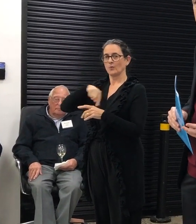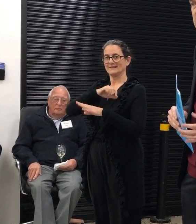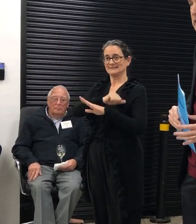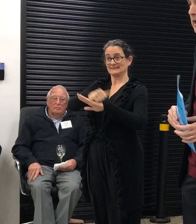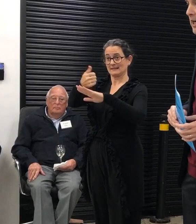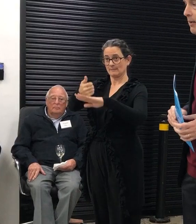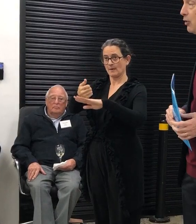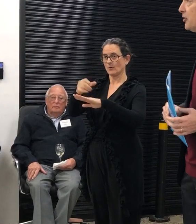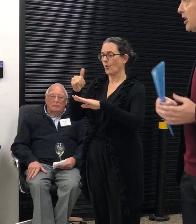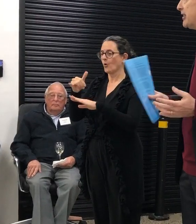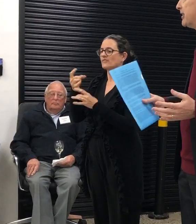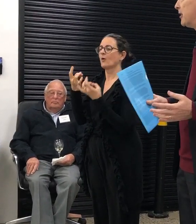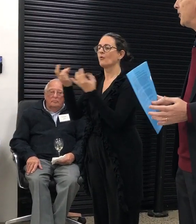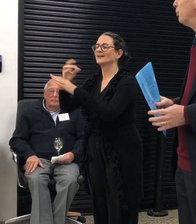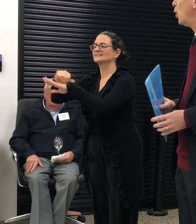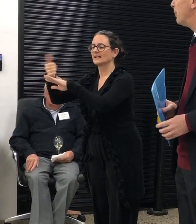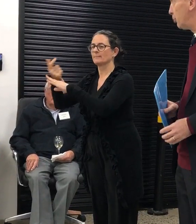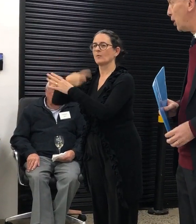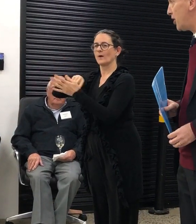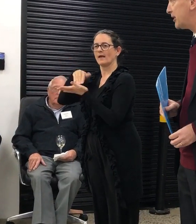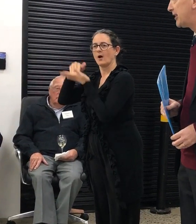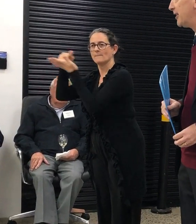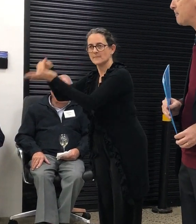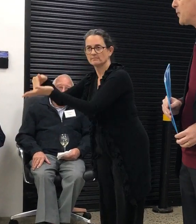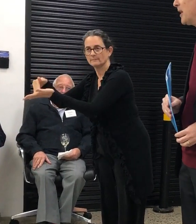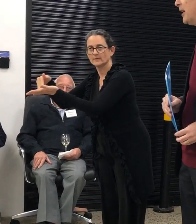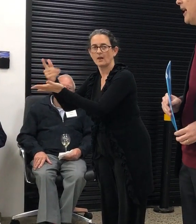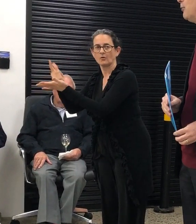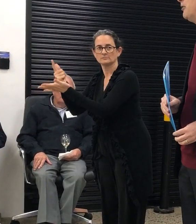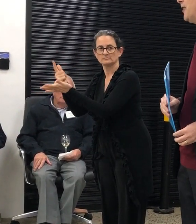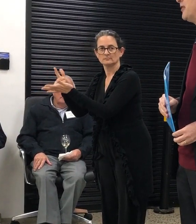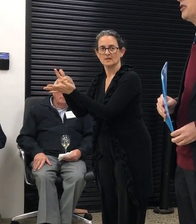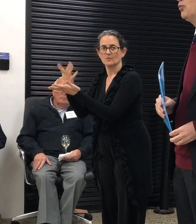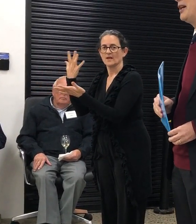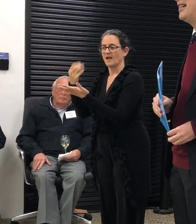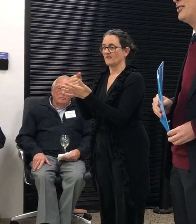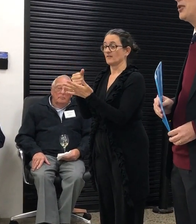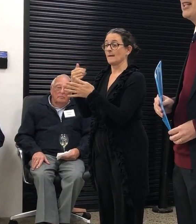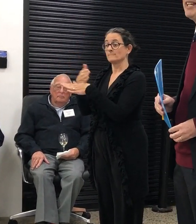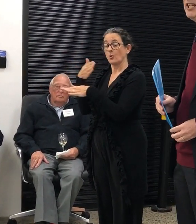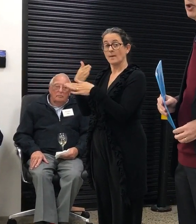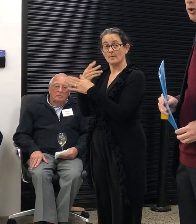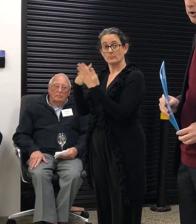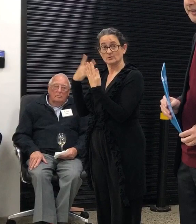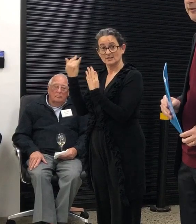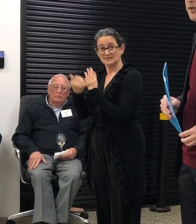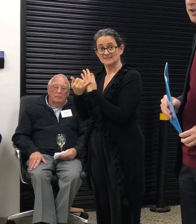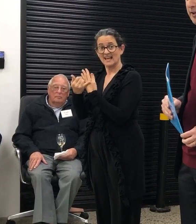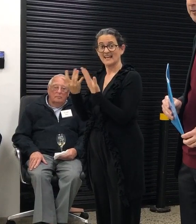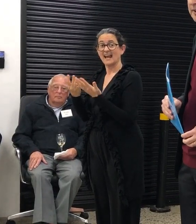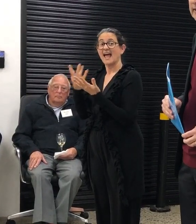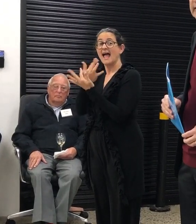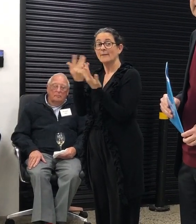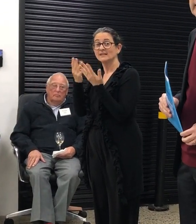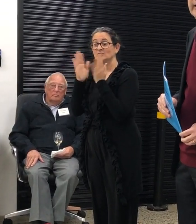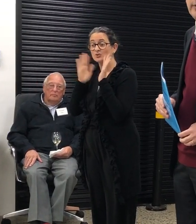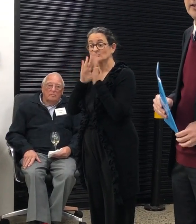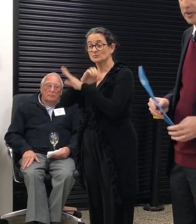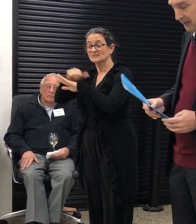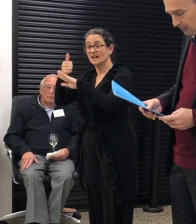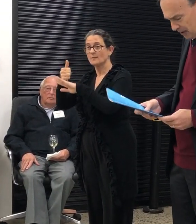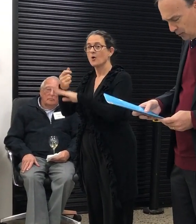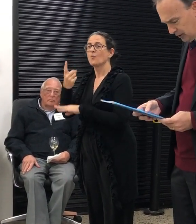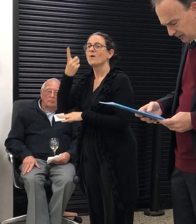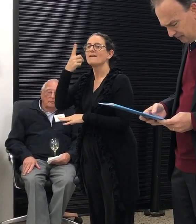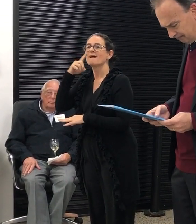in. We've got dozens of employment projects, and we founded 180 churches for the deaf